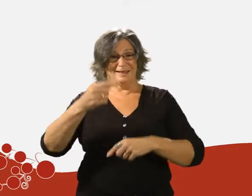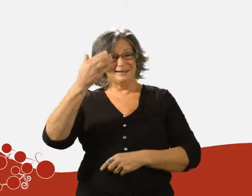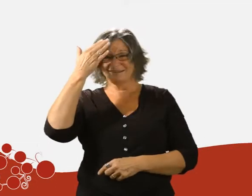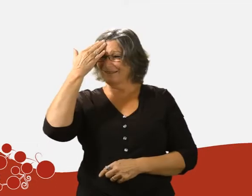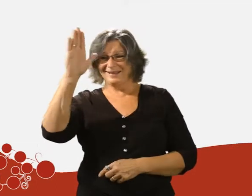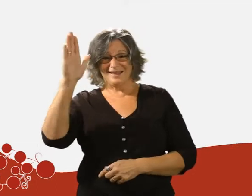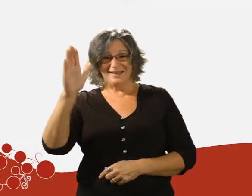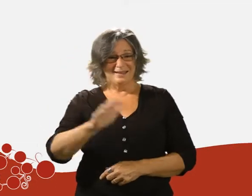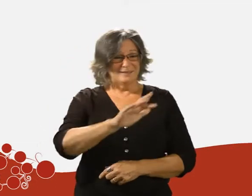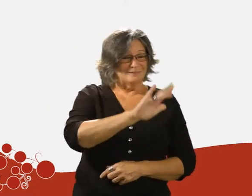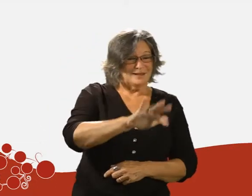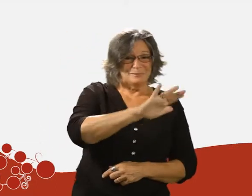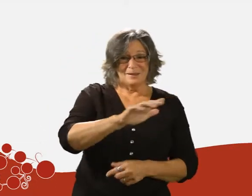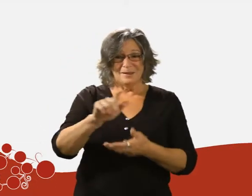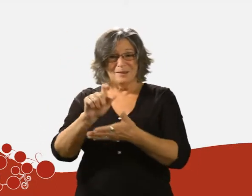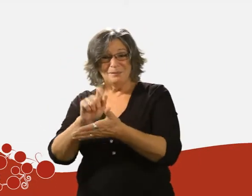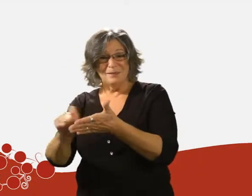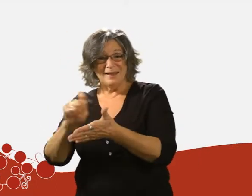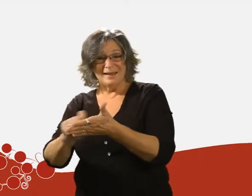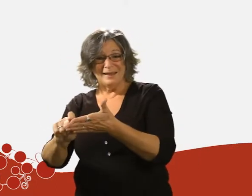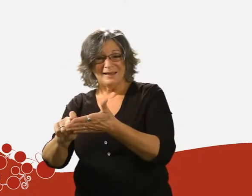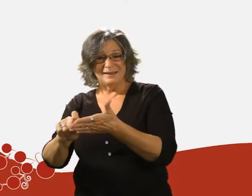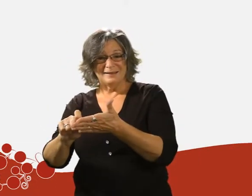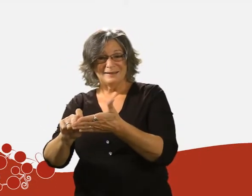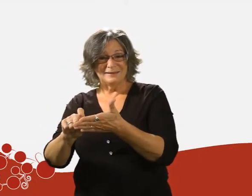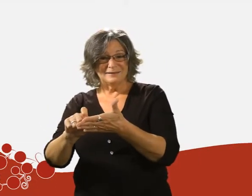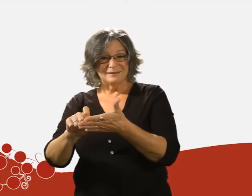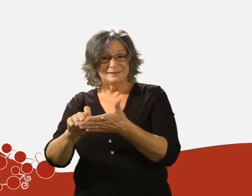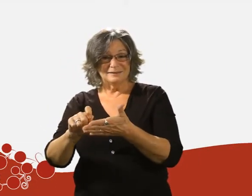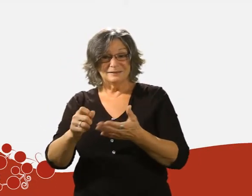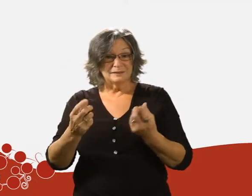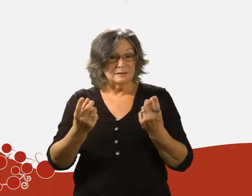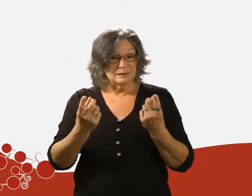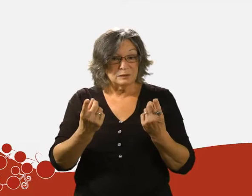When asking for a sign, try not to resort to English by fingerspelling or writing out the word.